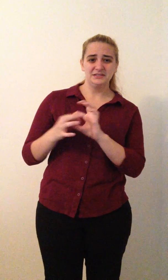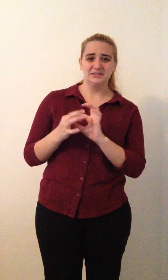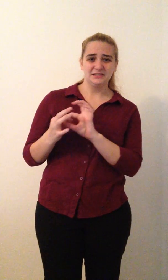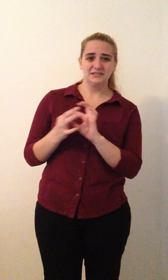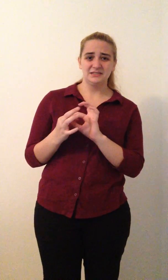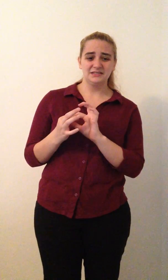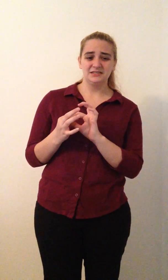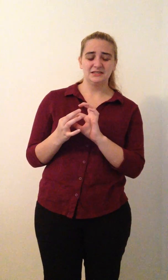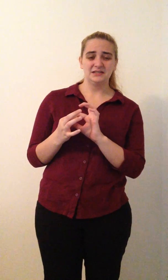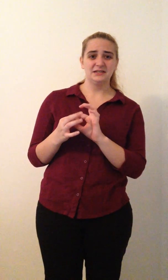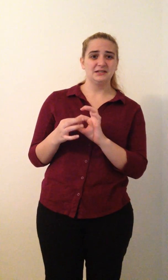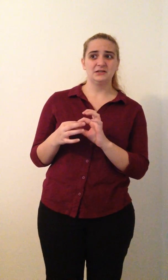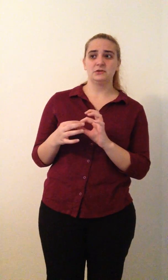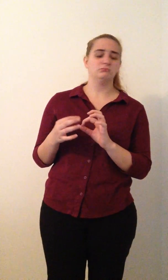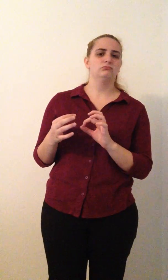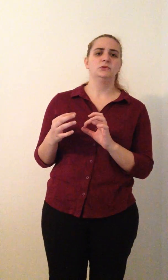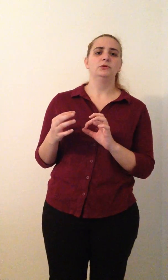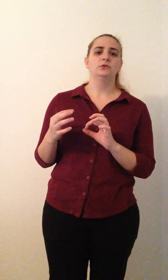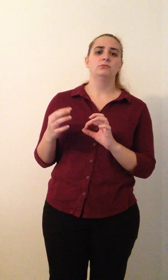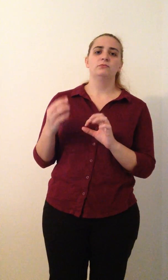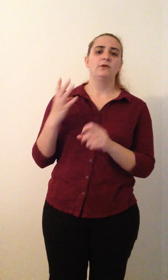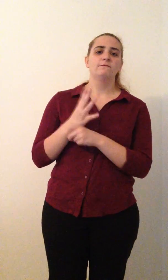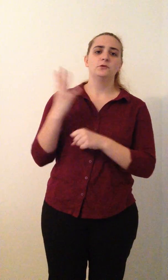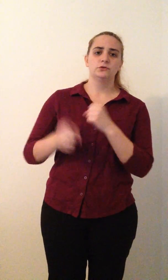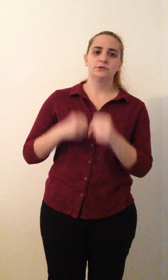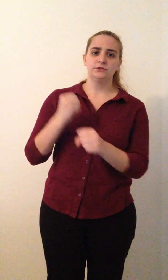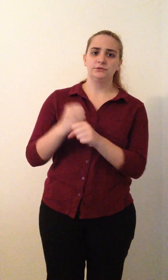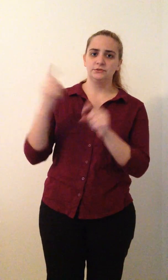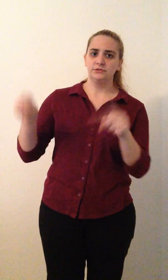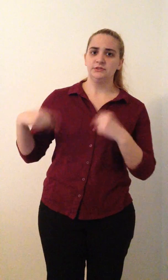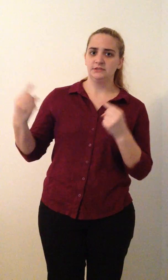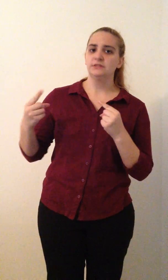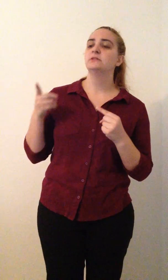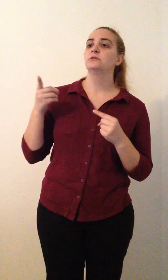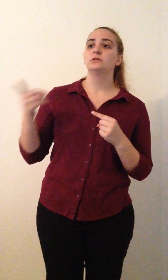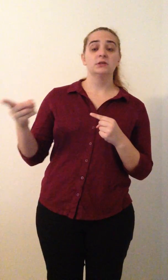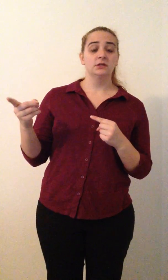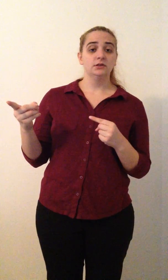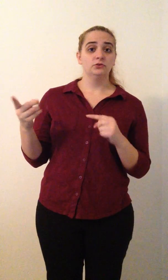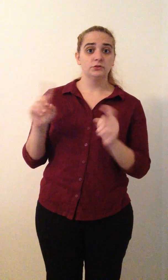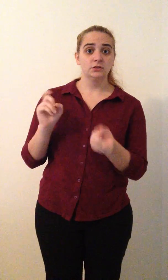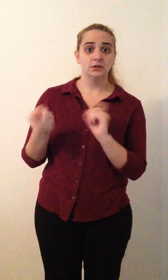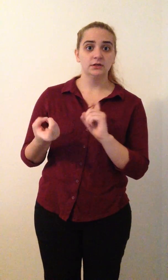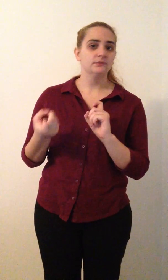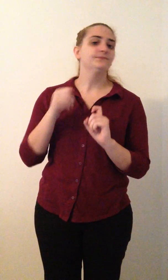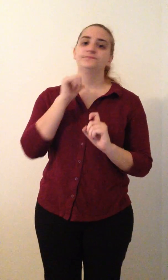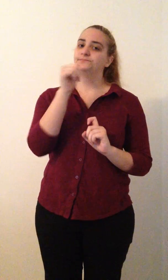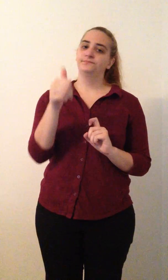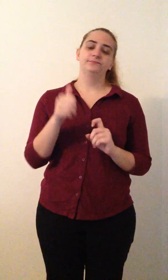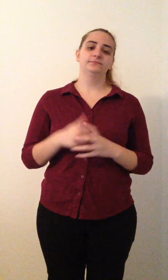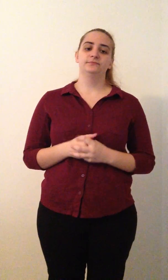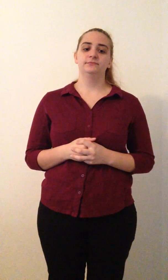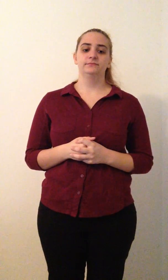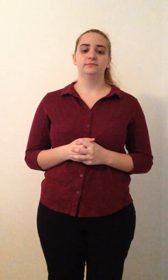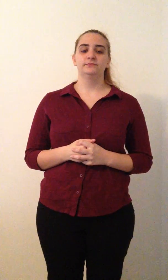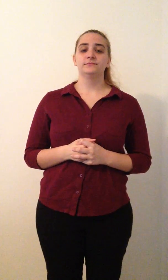smudge. So you can imagine what it would be like to be with a partner for years and you're trying to grow